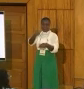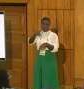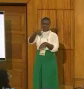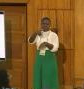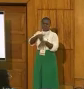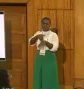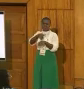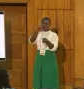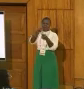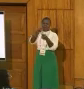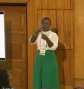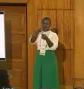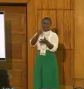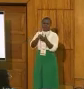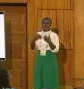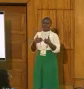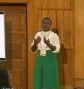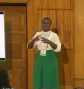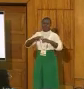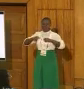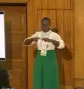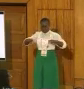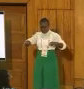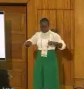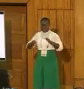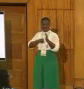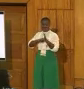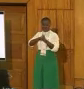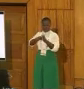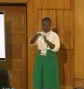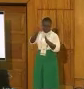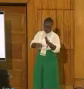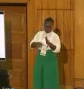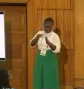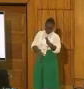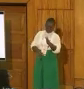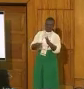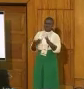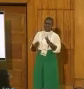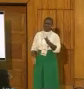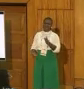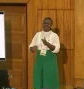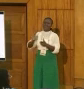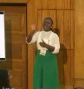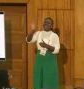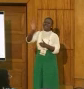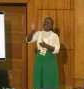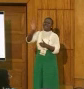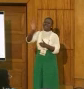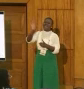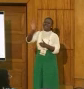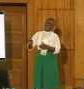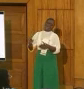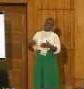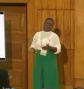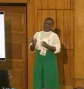at 99%, which was in February. Viral suppression achieved 89% among those tested. Our commitment is that we remain dedicated